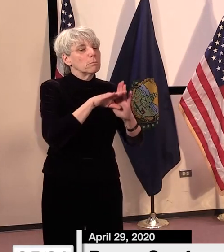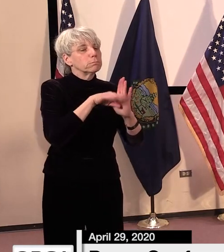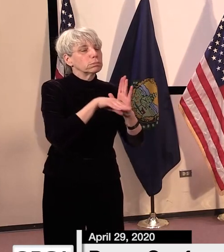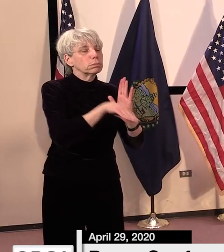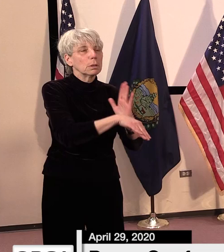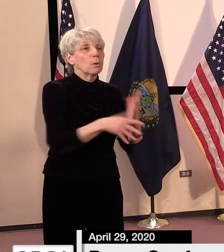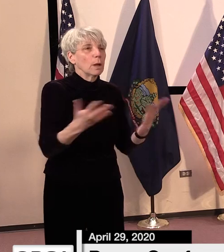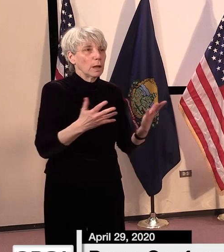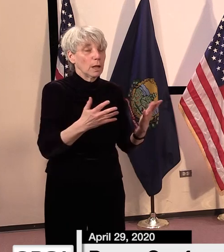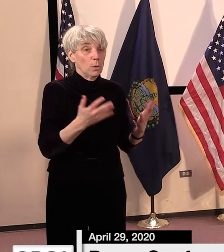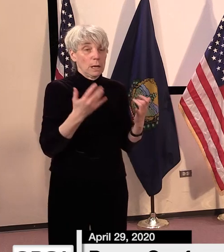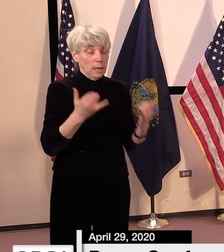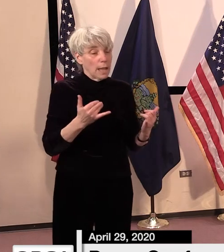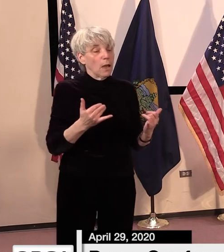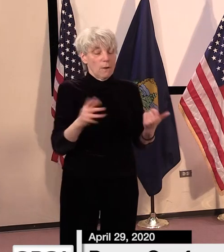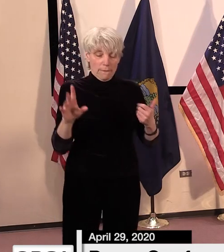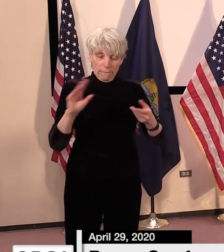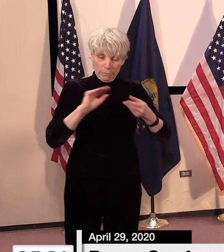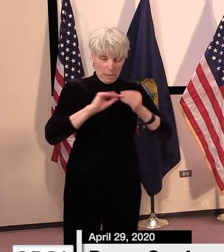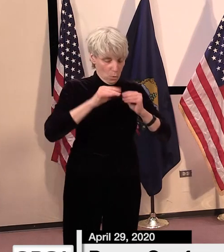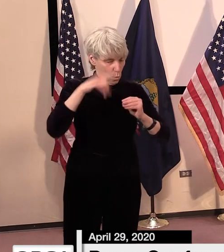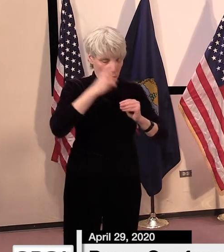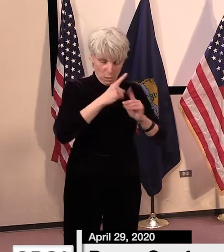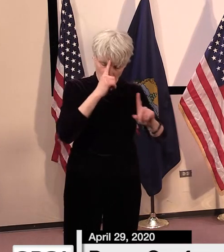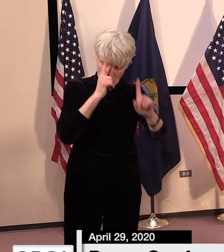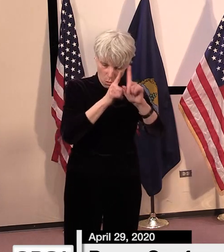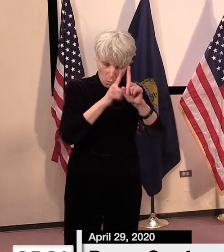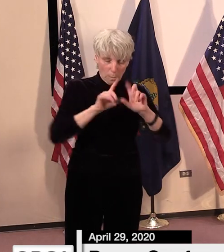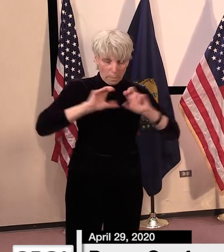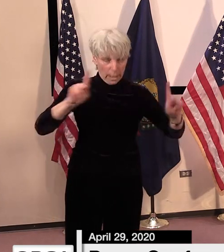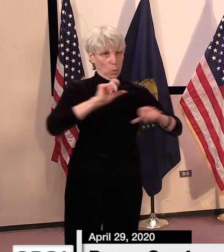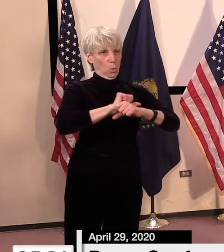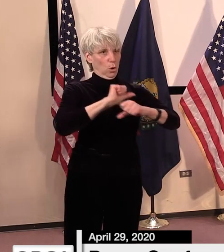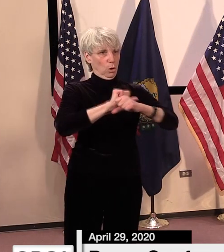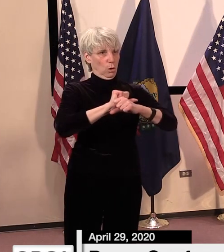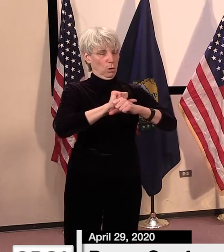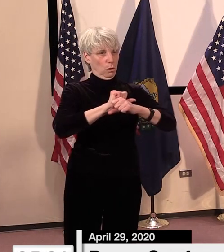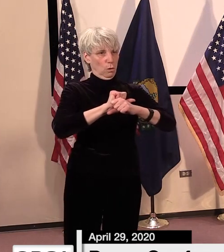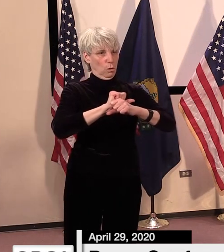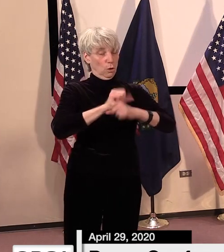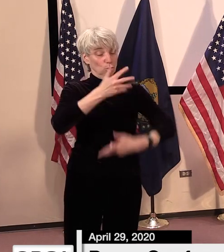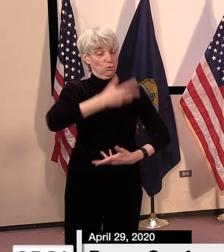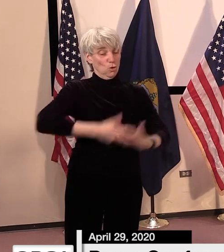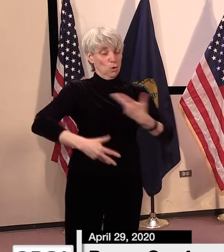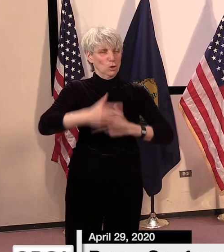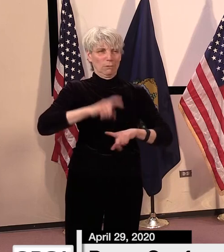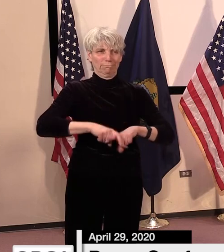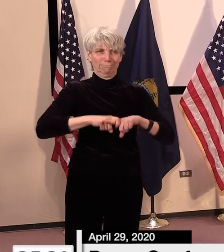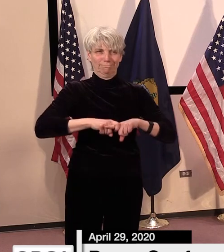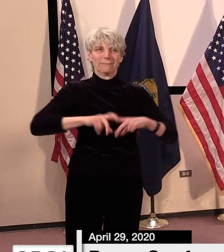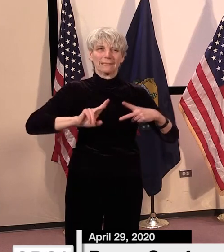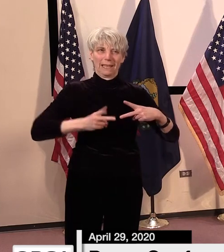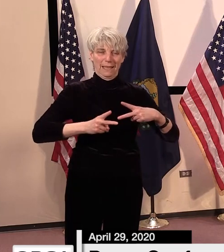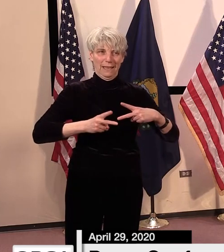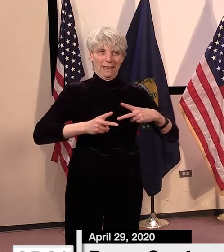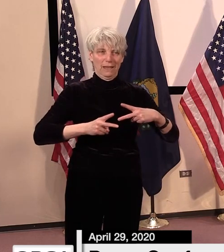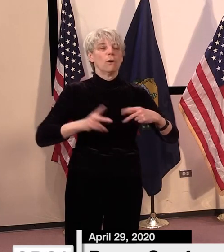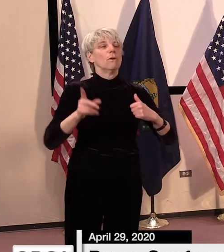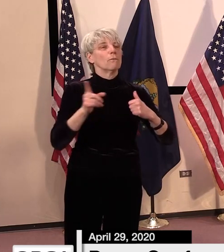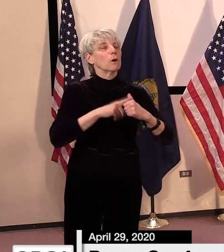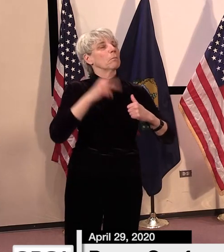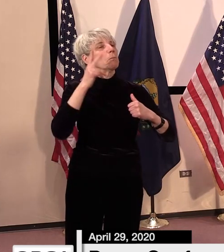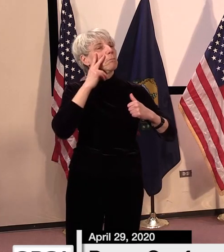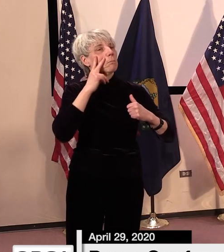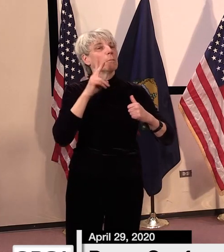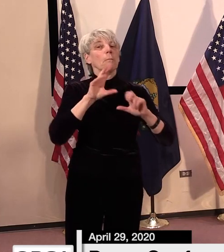to work right now is our primary effort. And seeing what happens as a result of that. But we